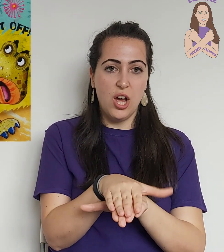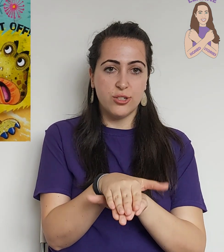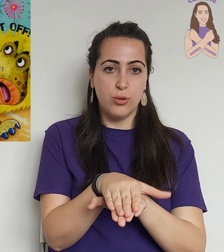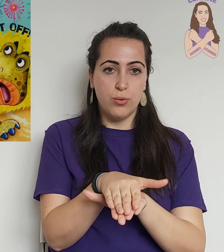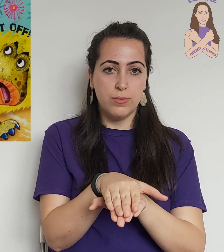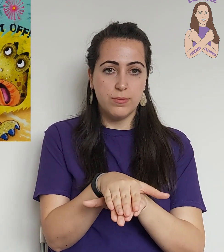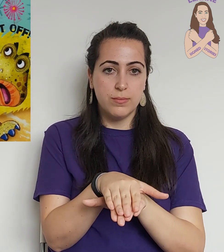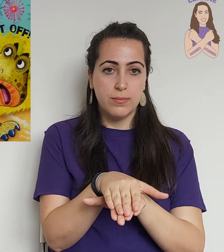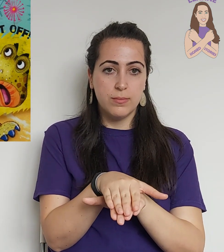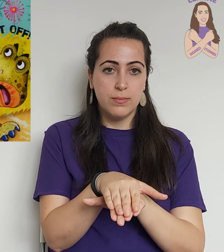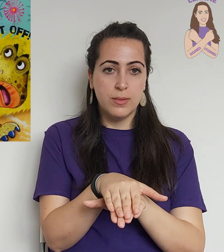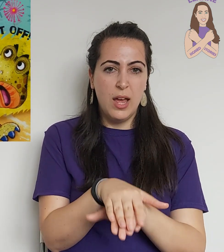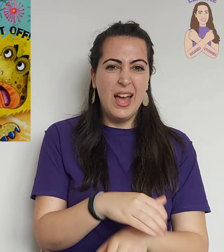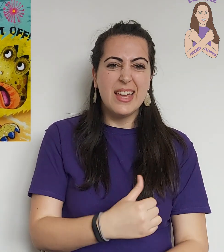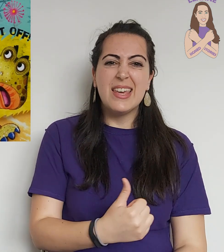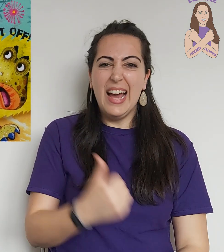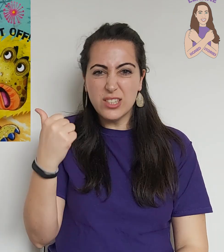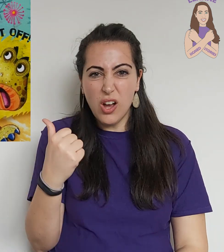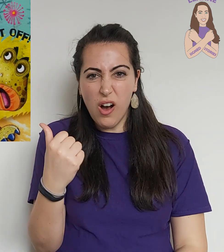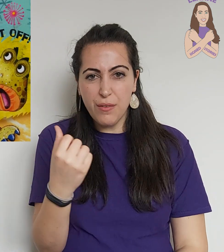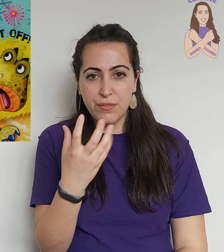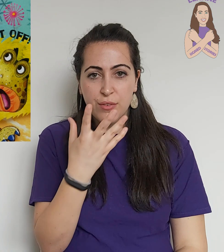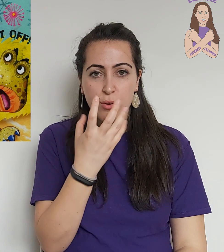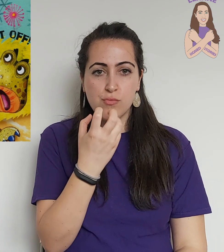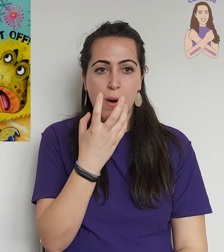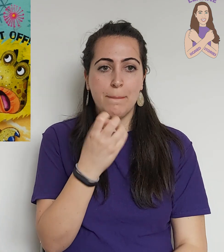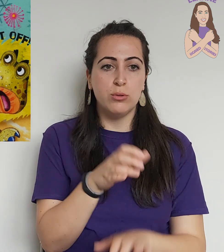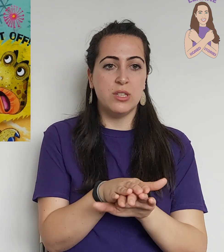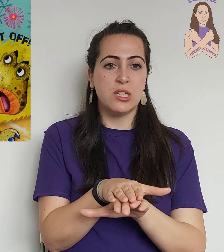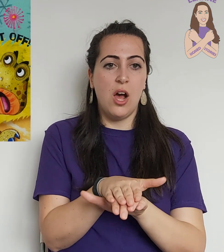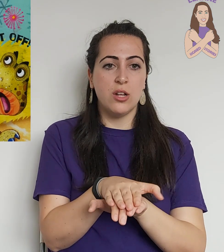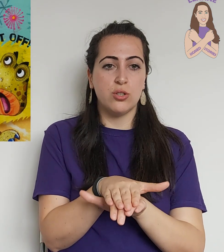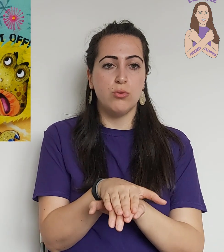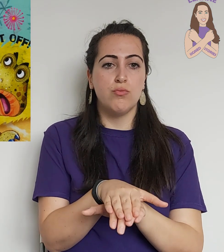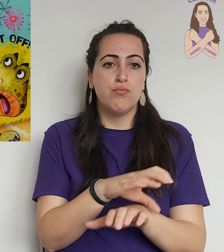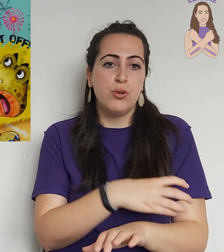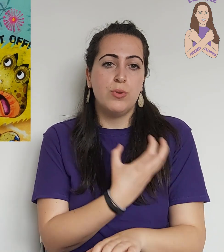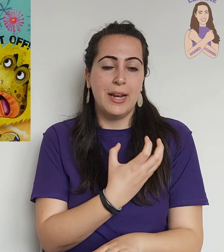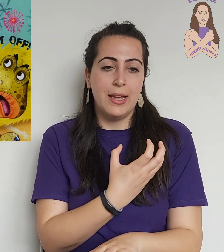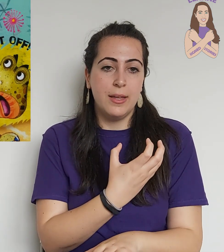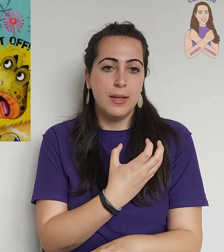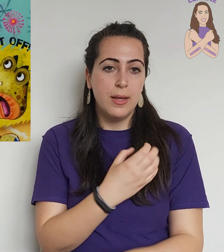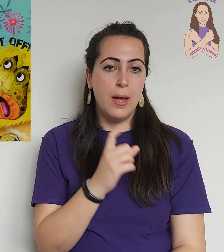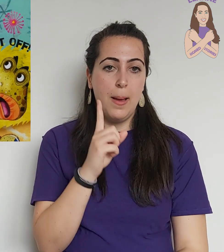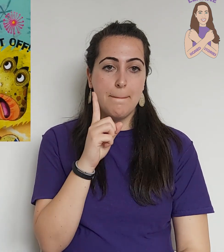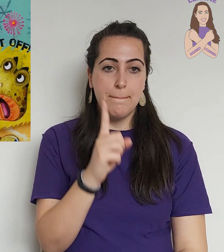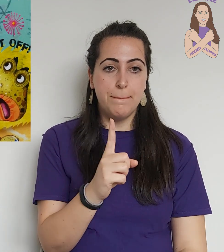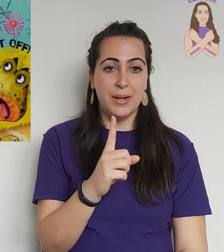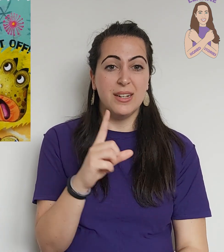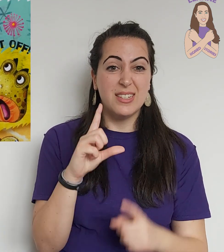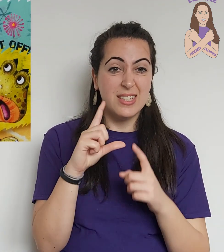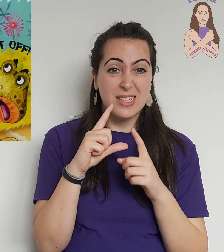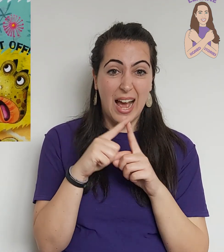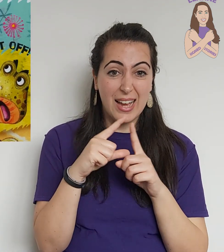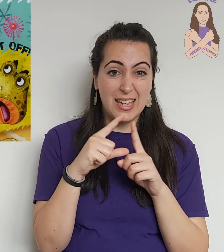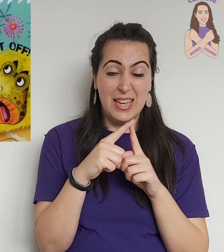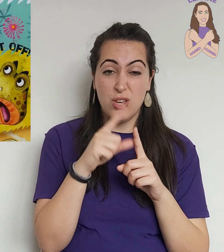turtle. Get off, grumbled the turtle rudely, but Dachy